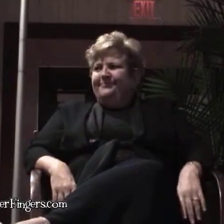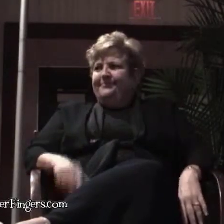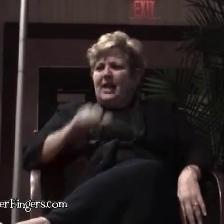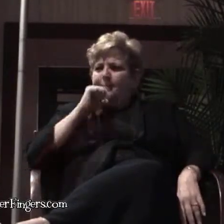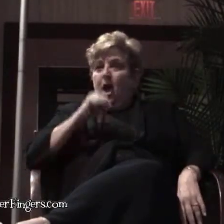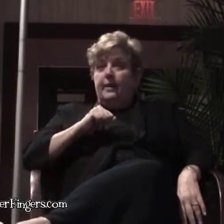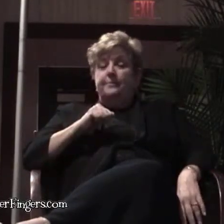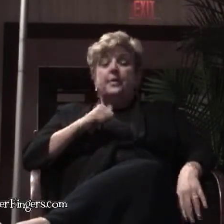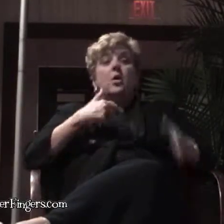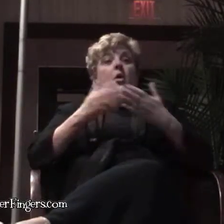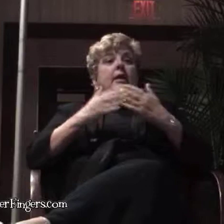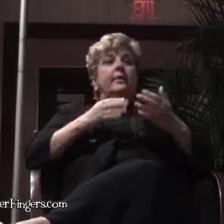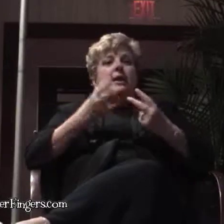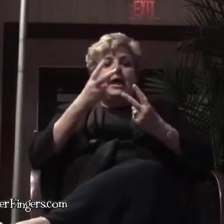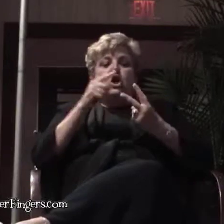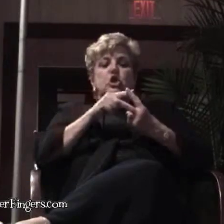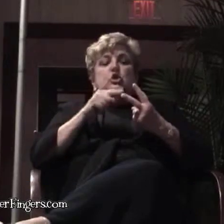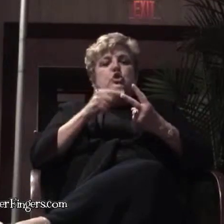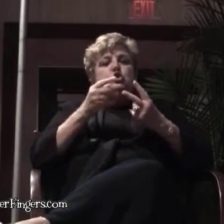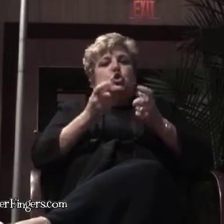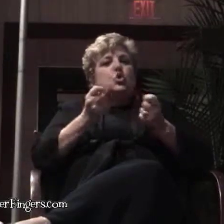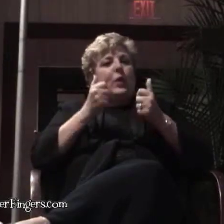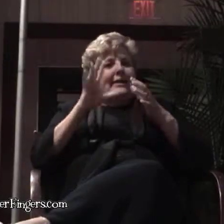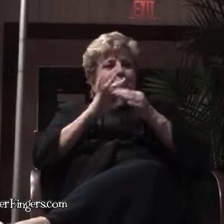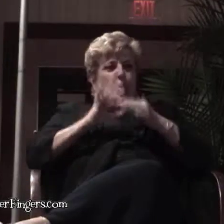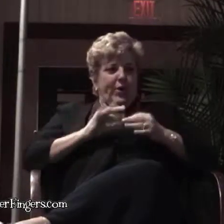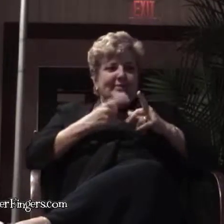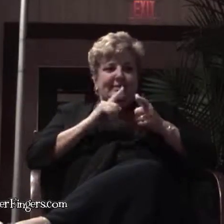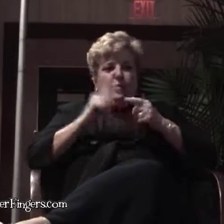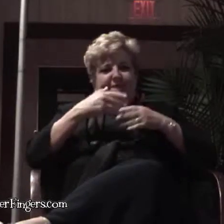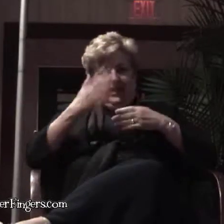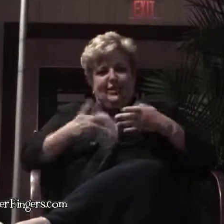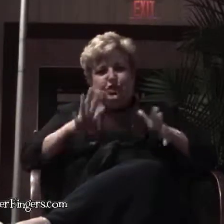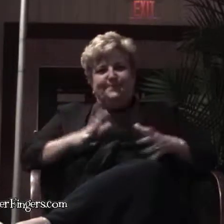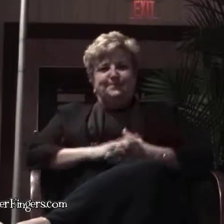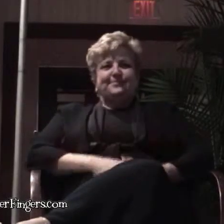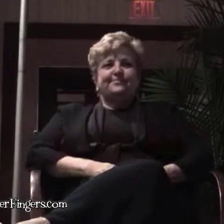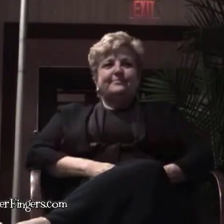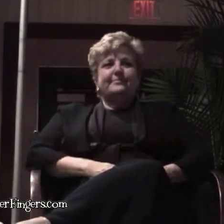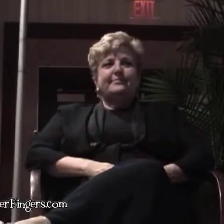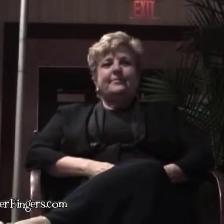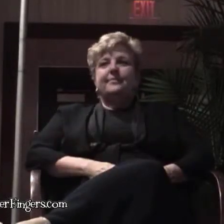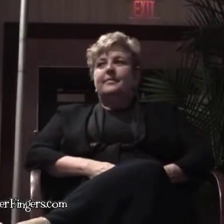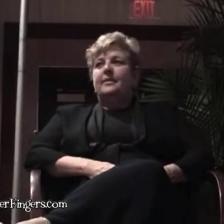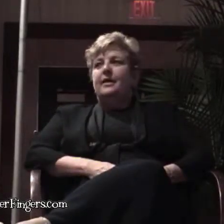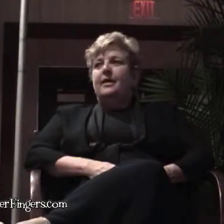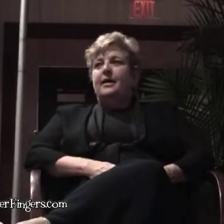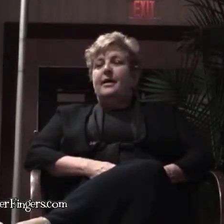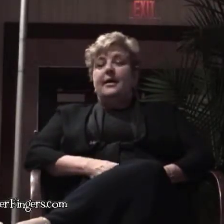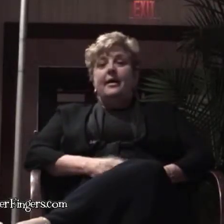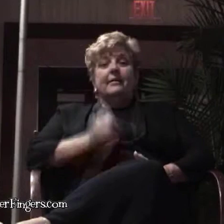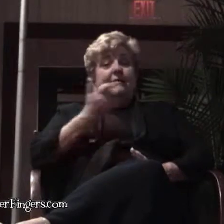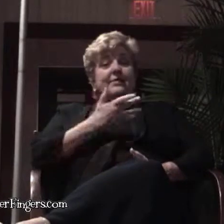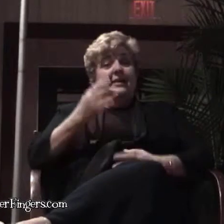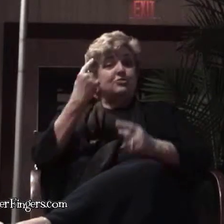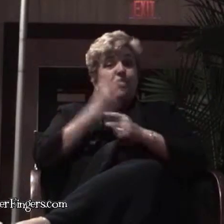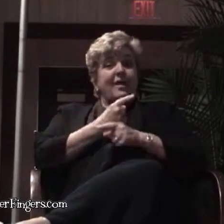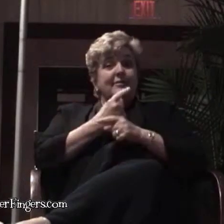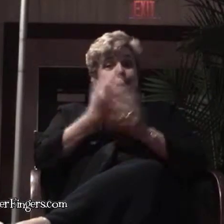Anyway, I'm going to tell you two quick stories. I'm going to tell you a story going. I'm going to tell you two quick stories. Because everything's been made right. I